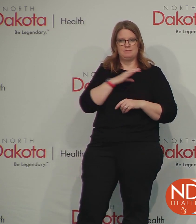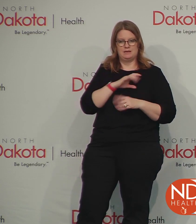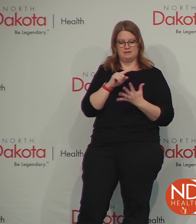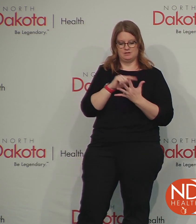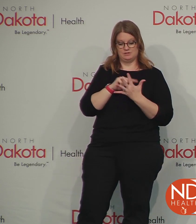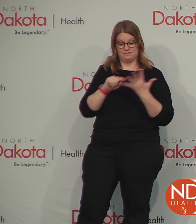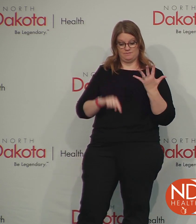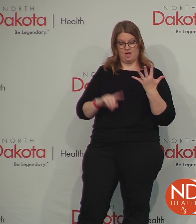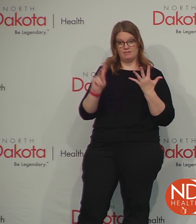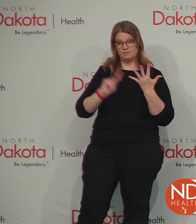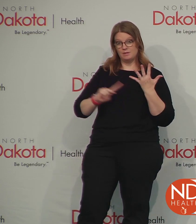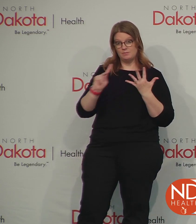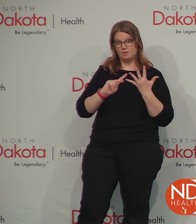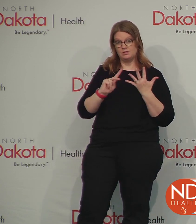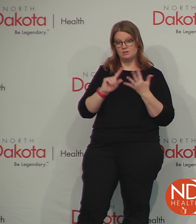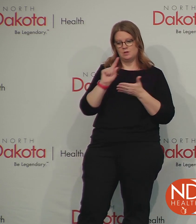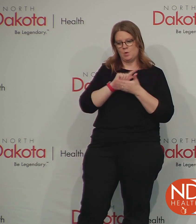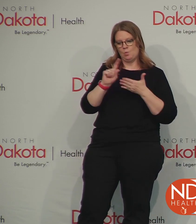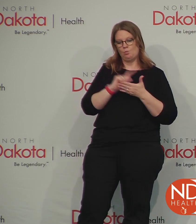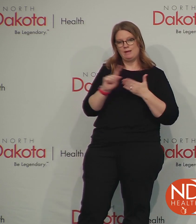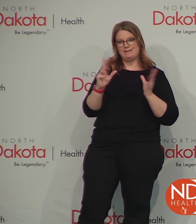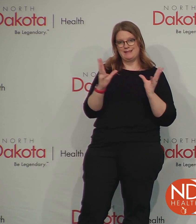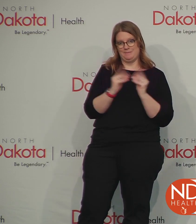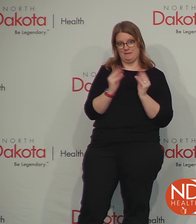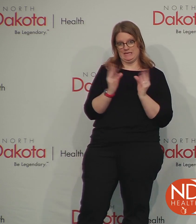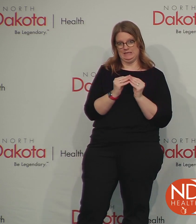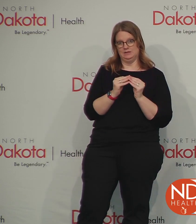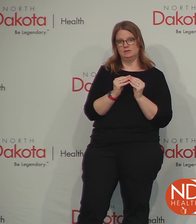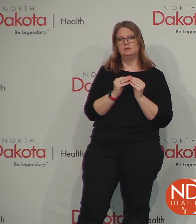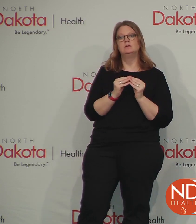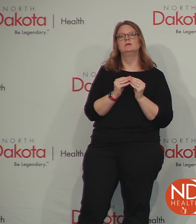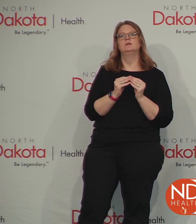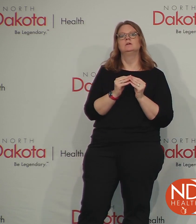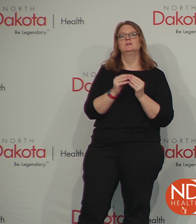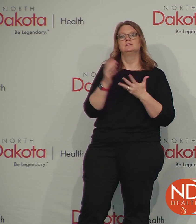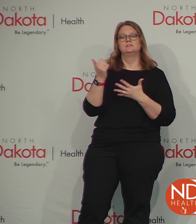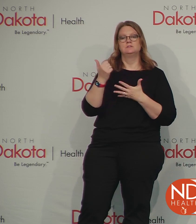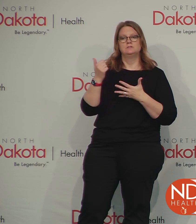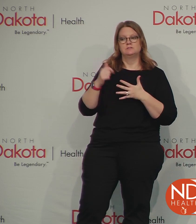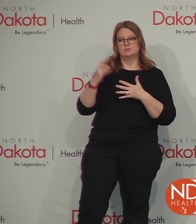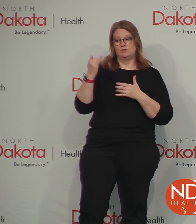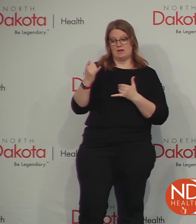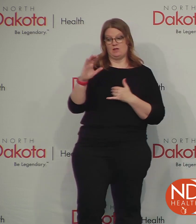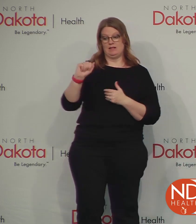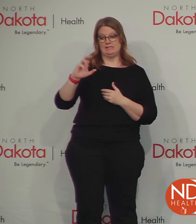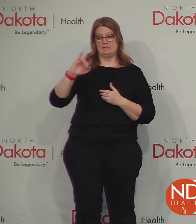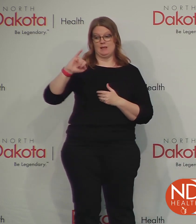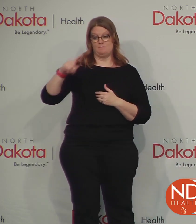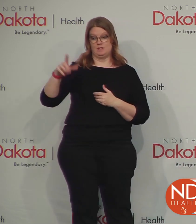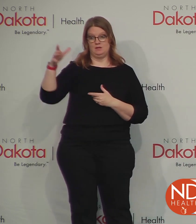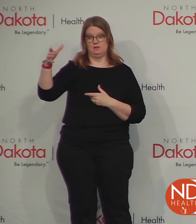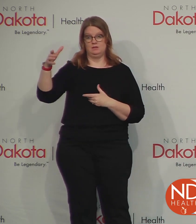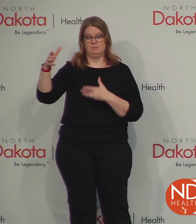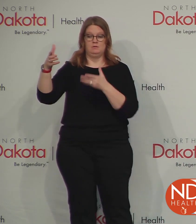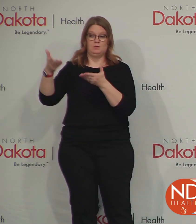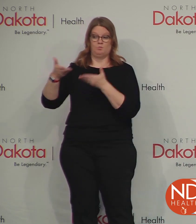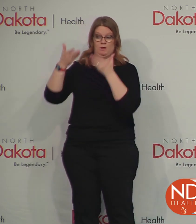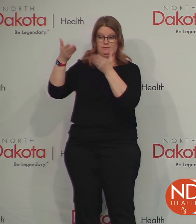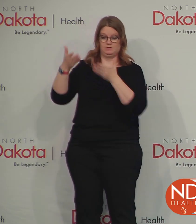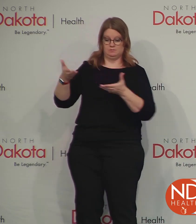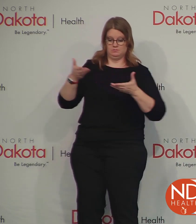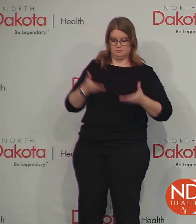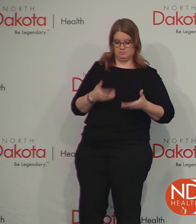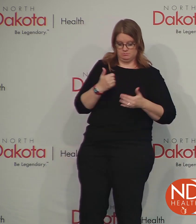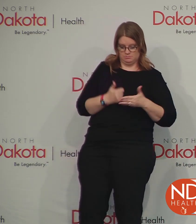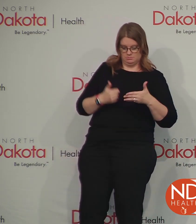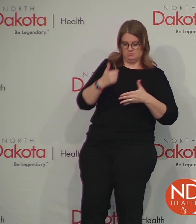individuals who have been meeting weekly to prioritize within the ACIP priority groups. And so that's where our tiers for Phase 1A